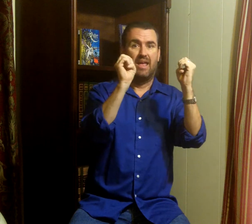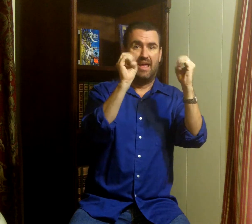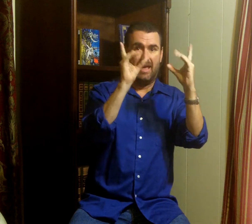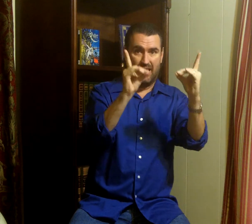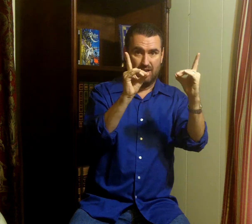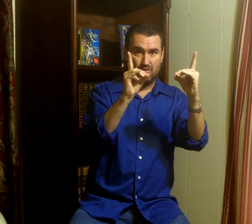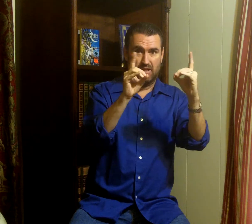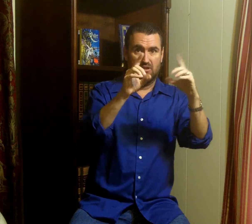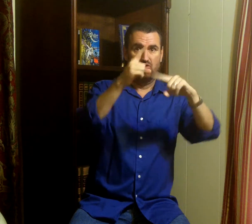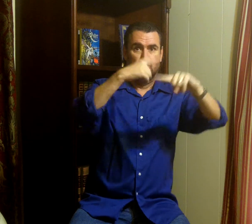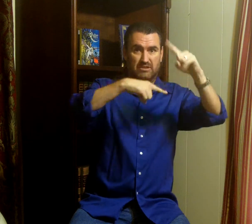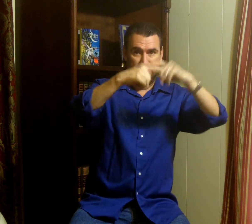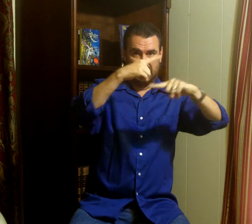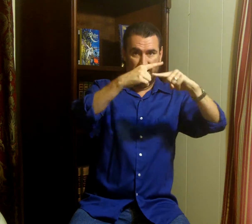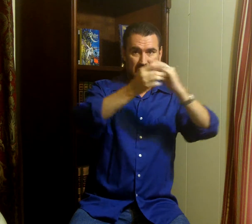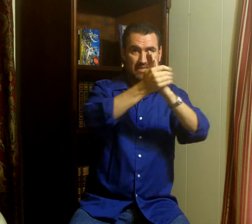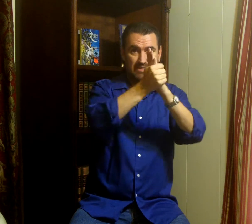Evaluation, and